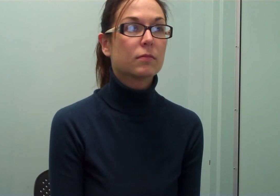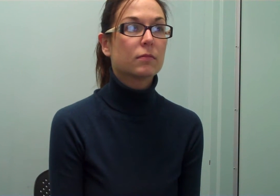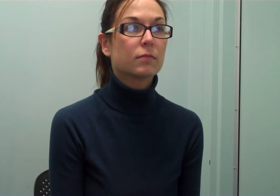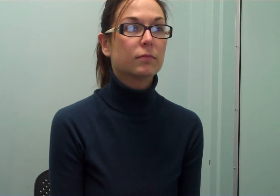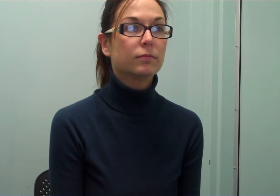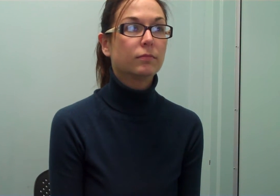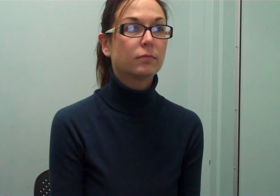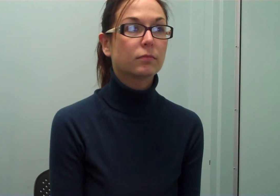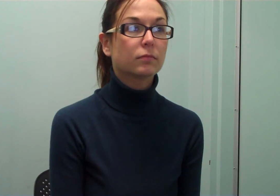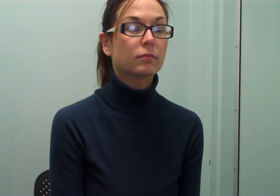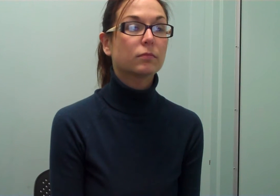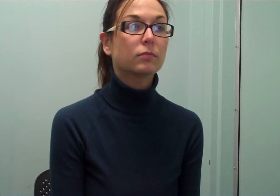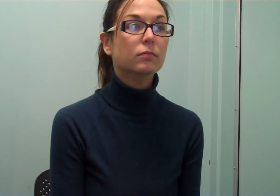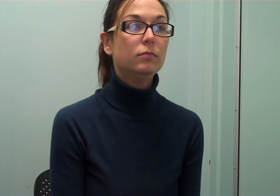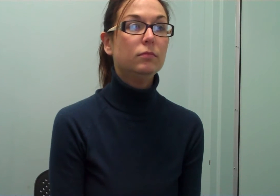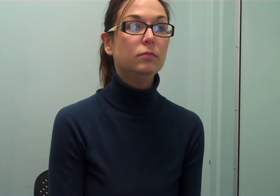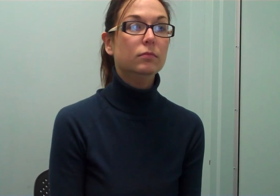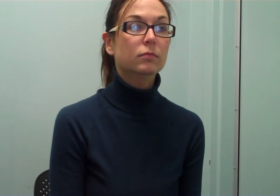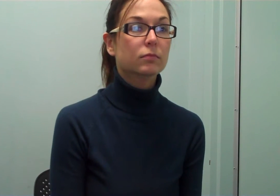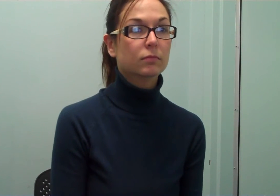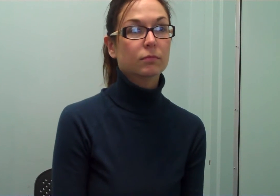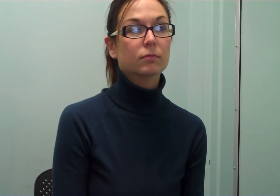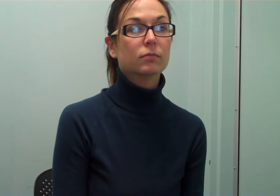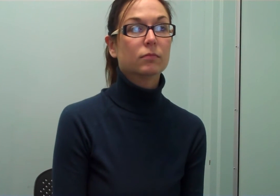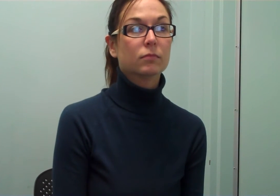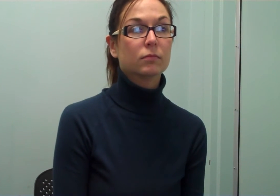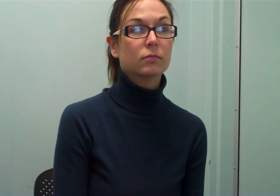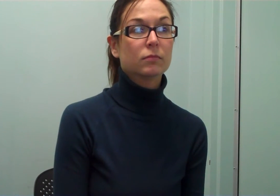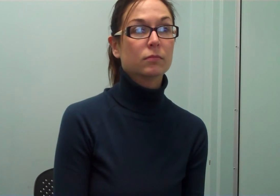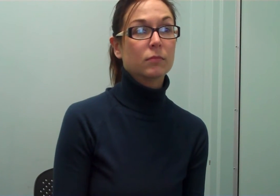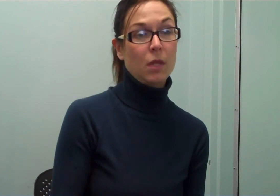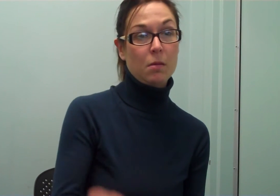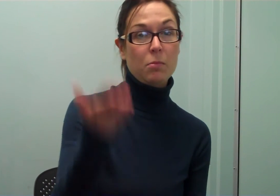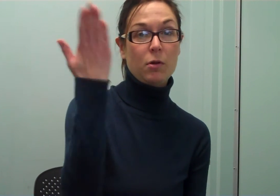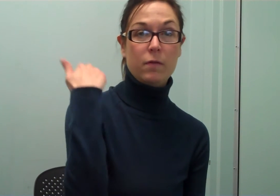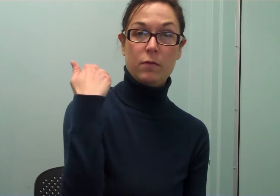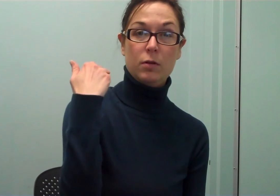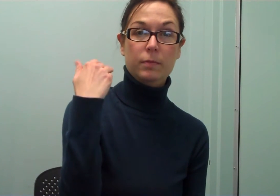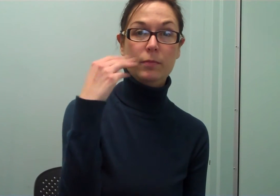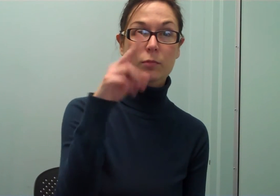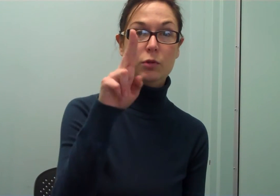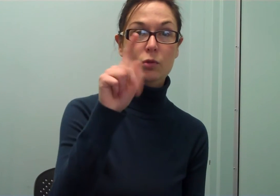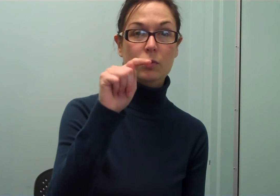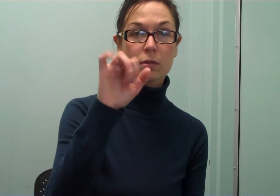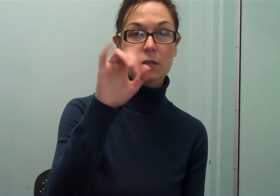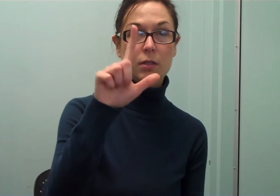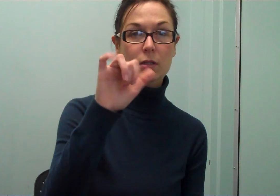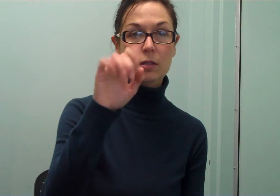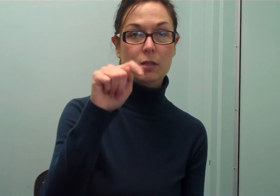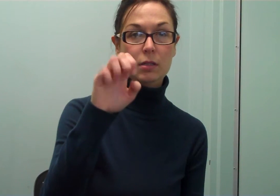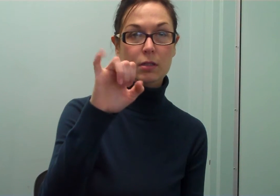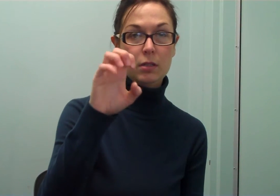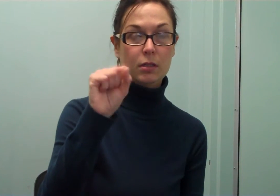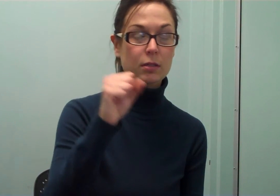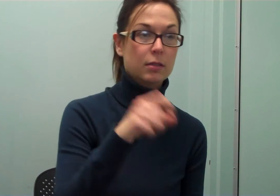Could you tell me what your last 3 utility bills were so I have an idea of how to budget?